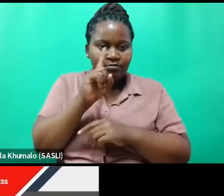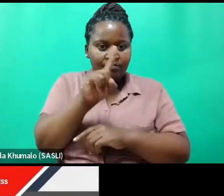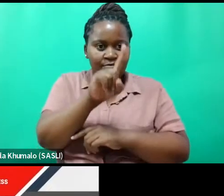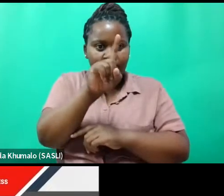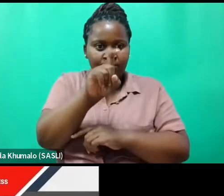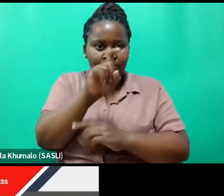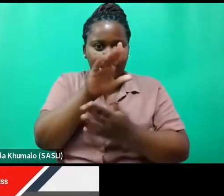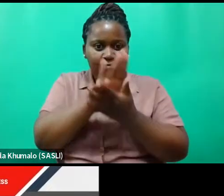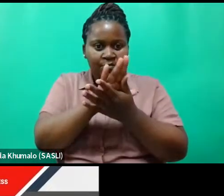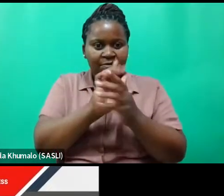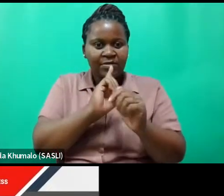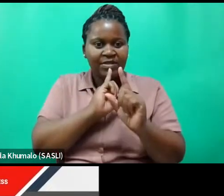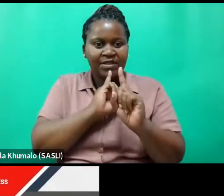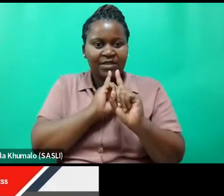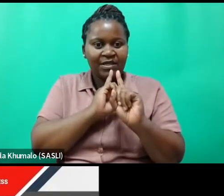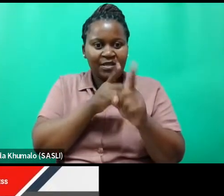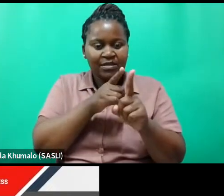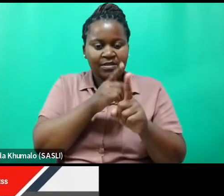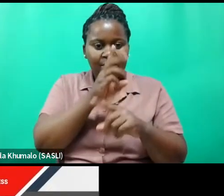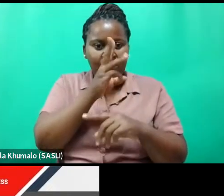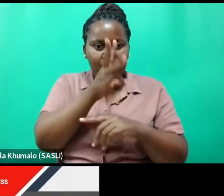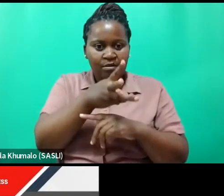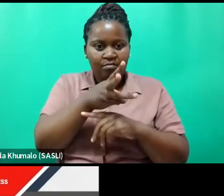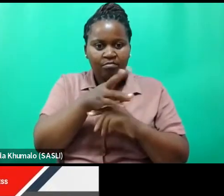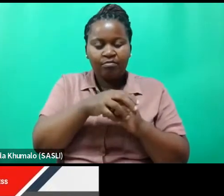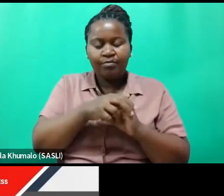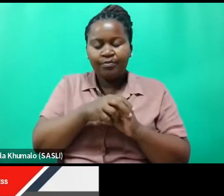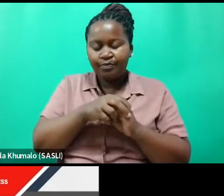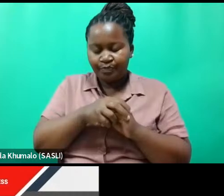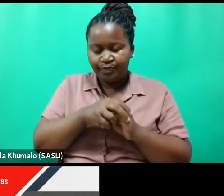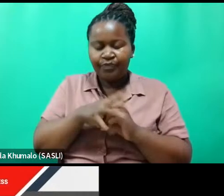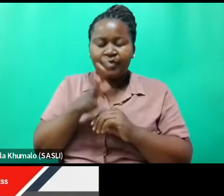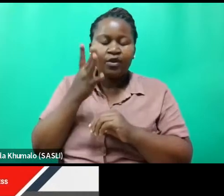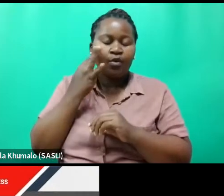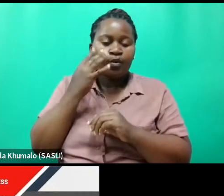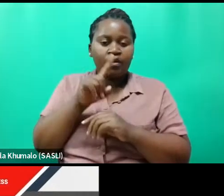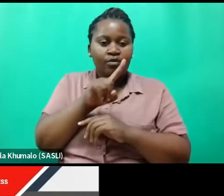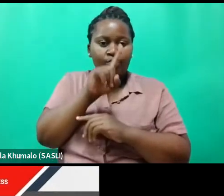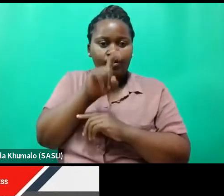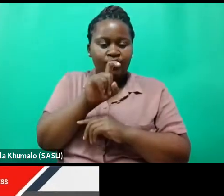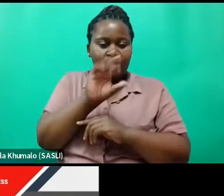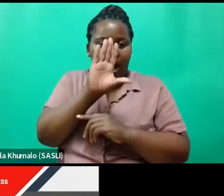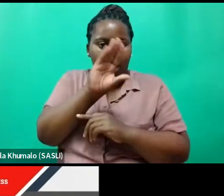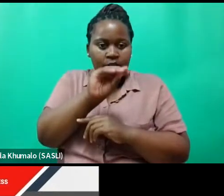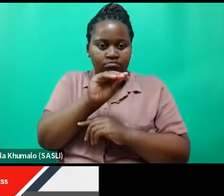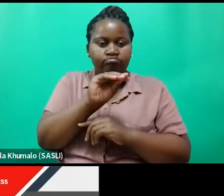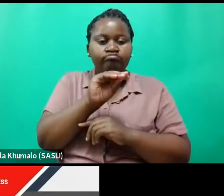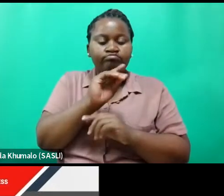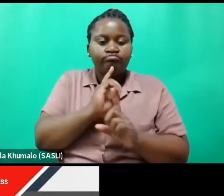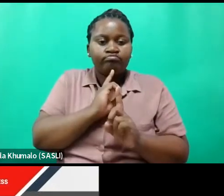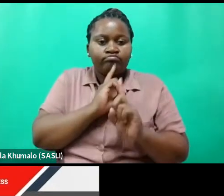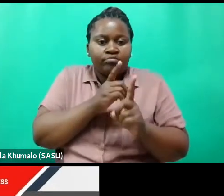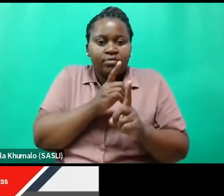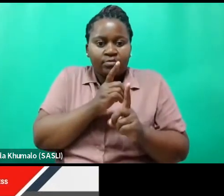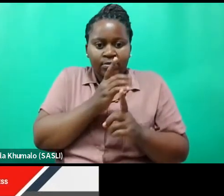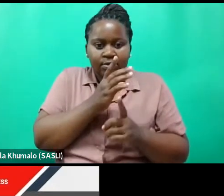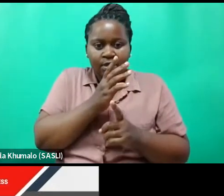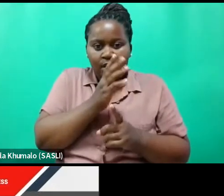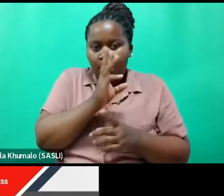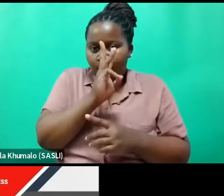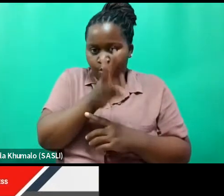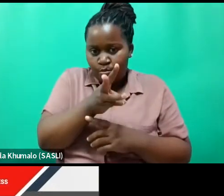you may attend to the questions that may arise from the audience. Let us now move